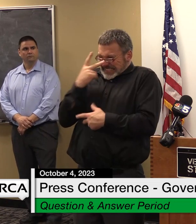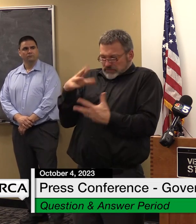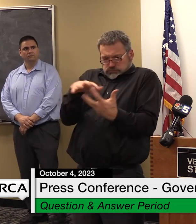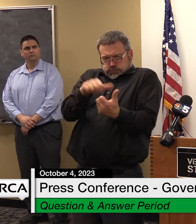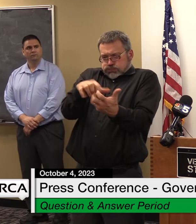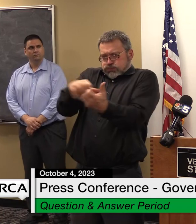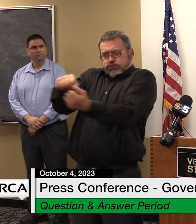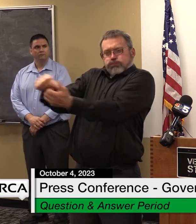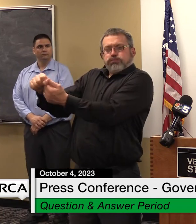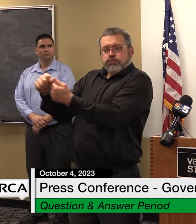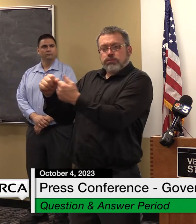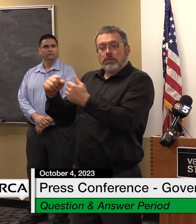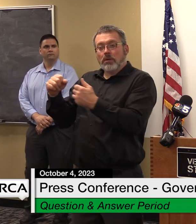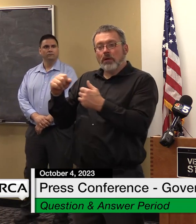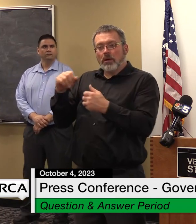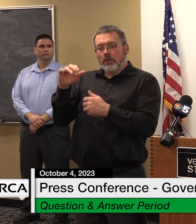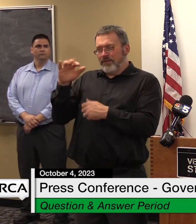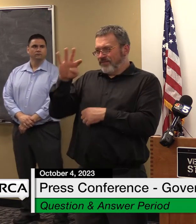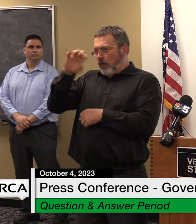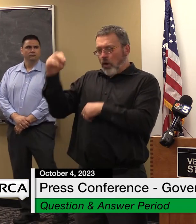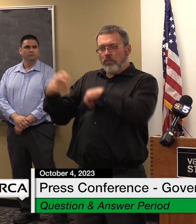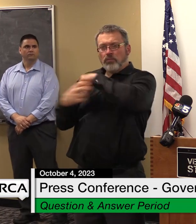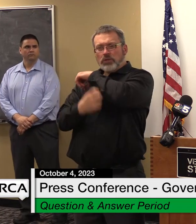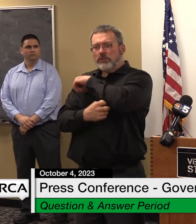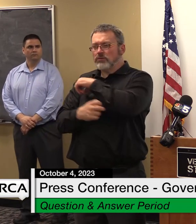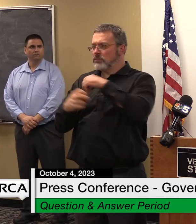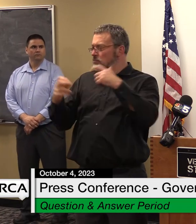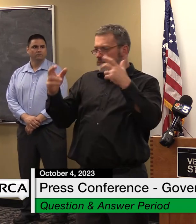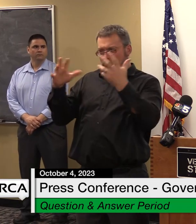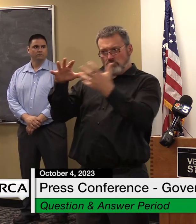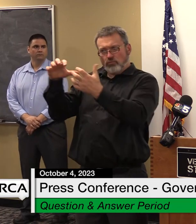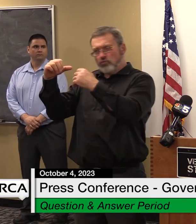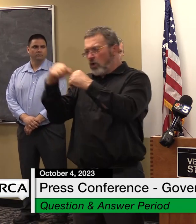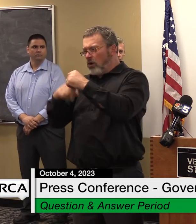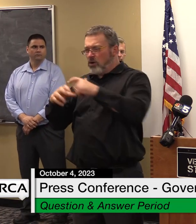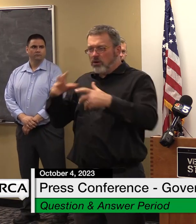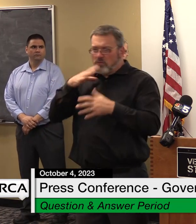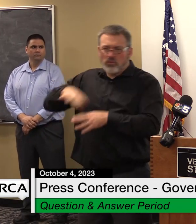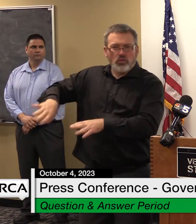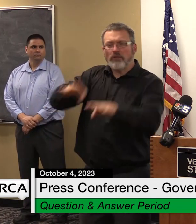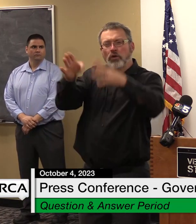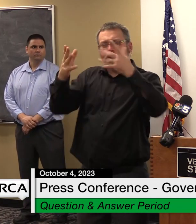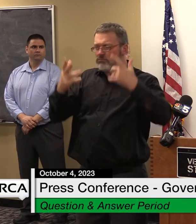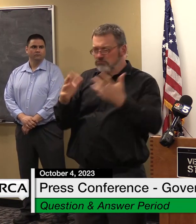about 40 bridges, I believe, structures that were visible, and